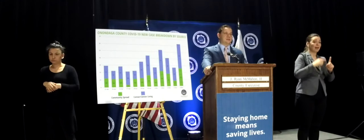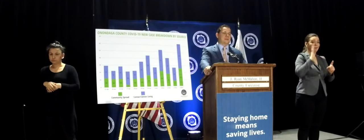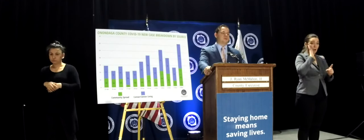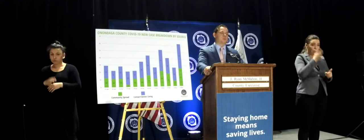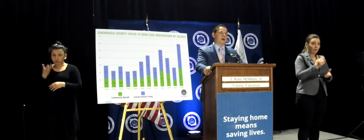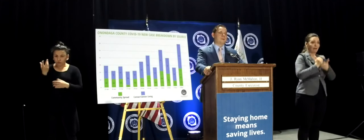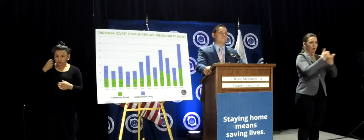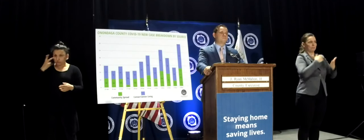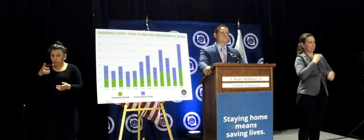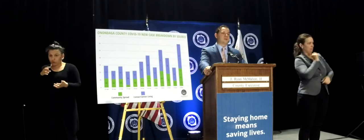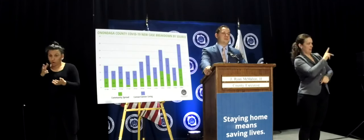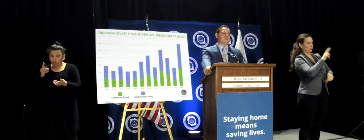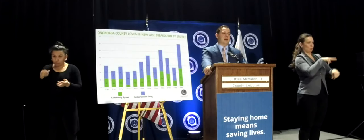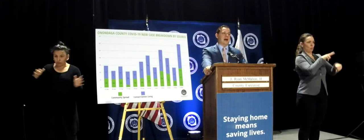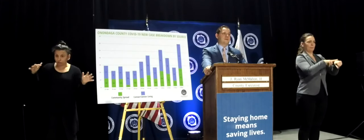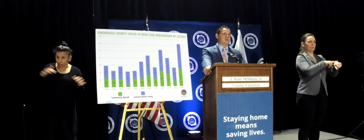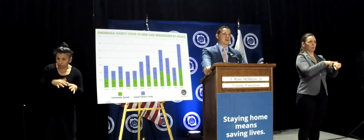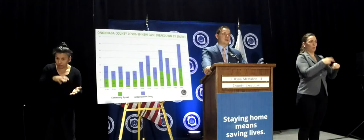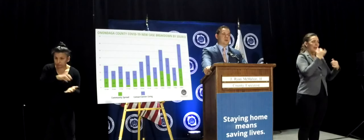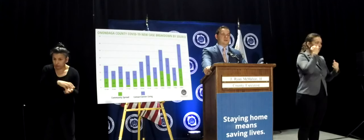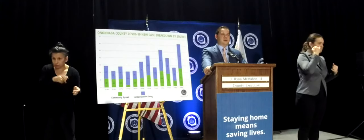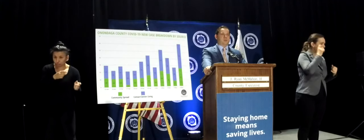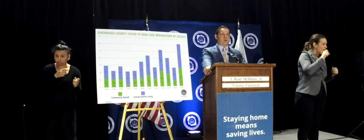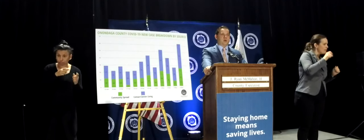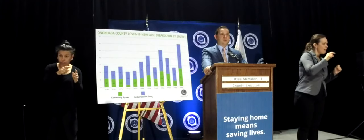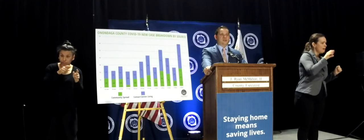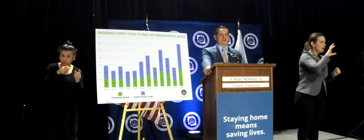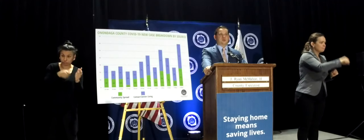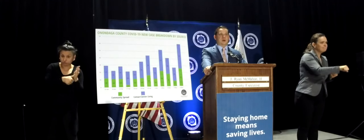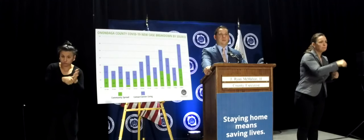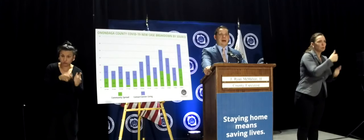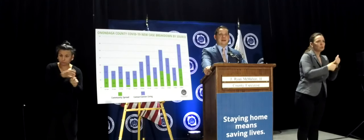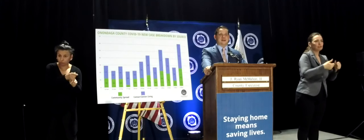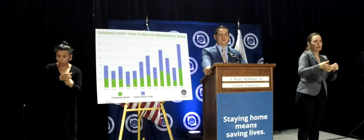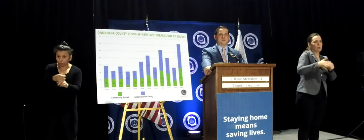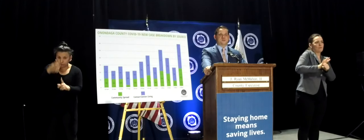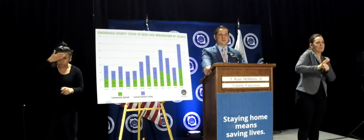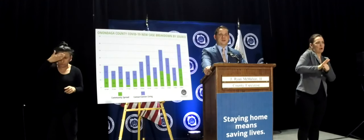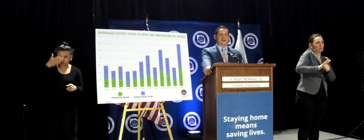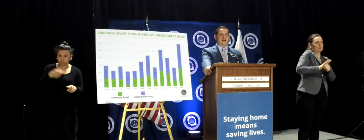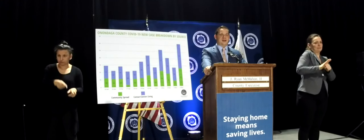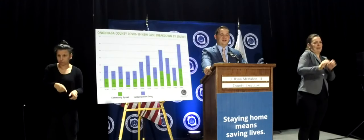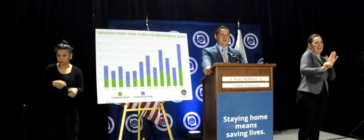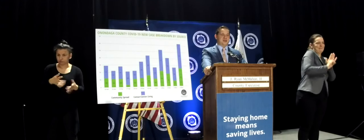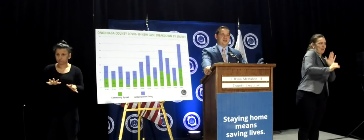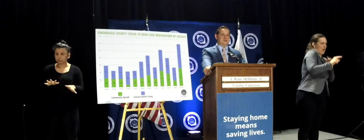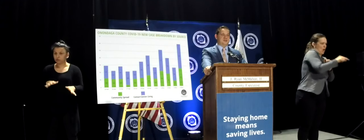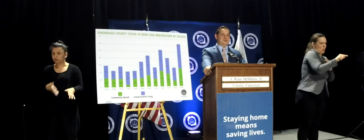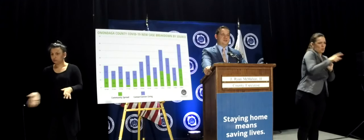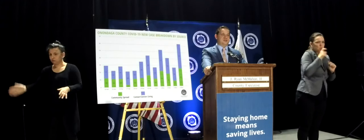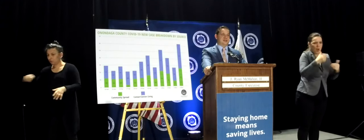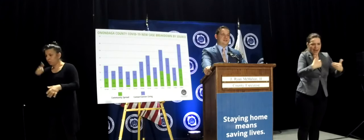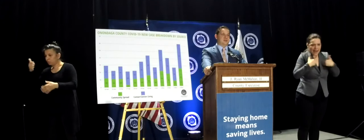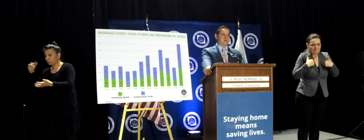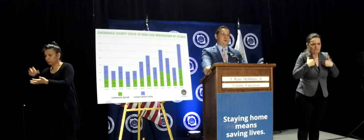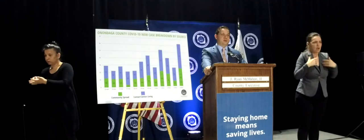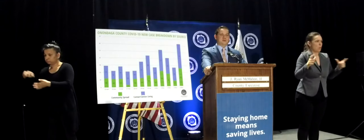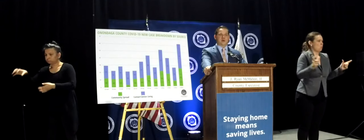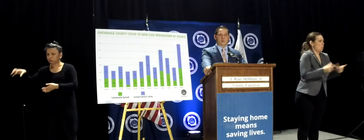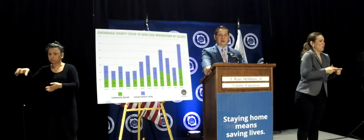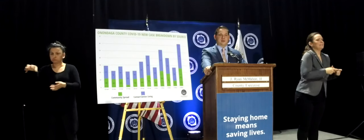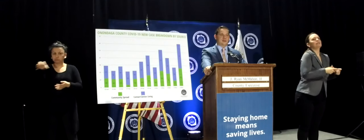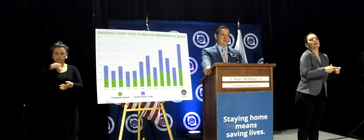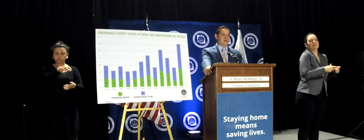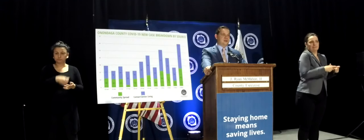can stop the spread and save lives. But at some point, once you get through all the pockets and you're testing a building and